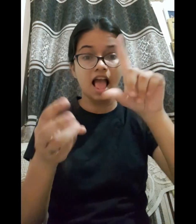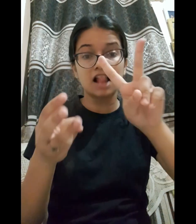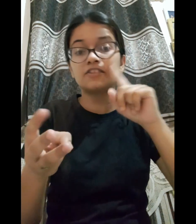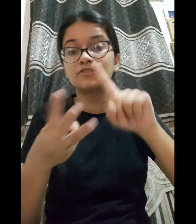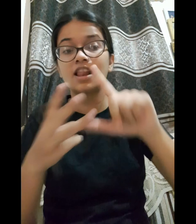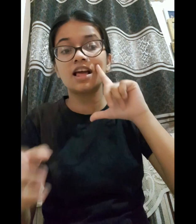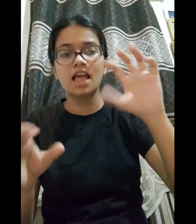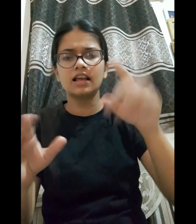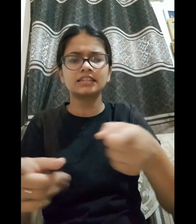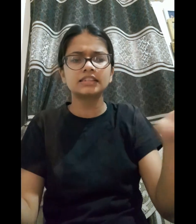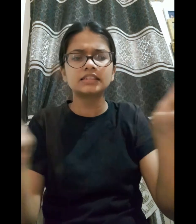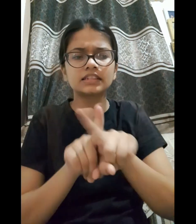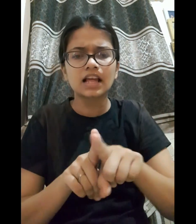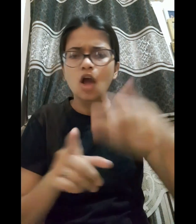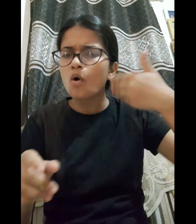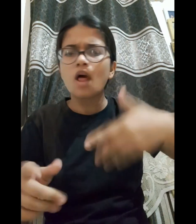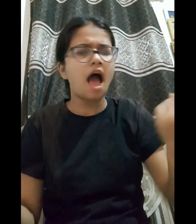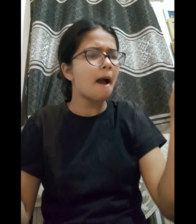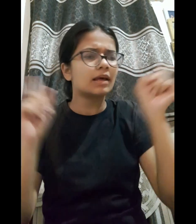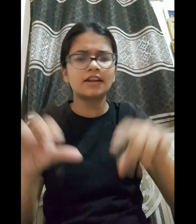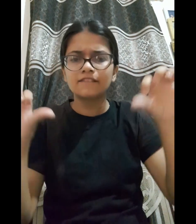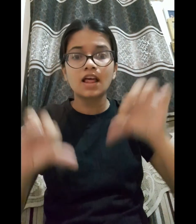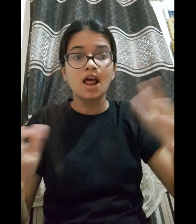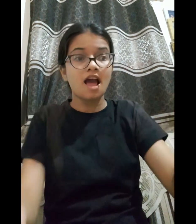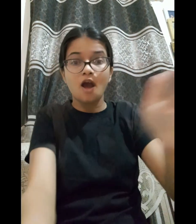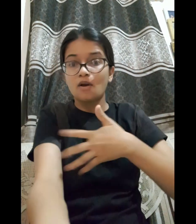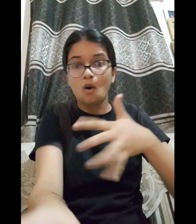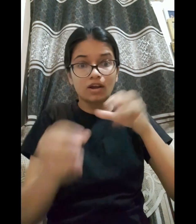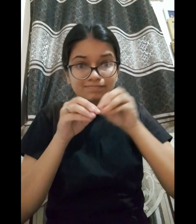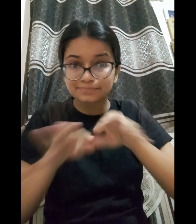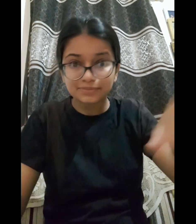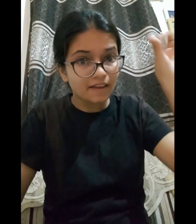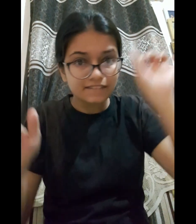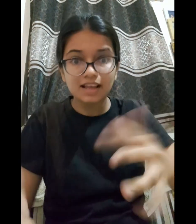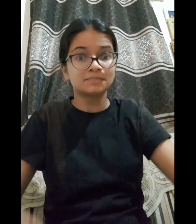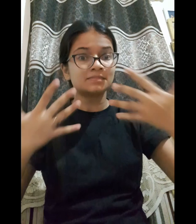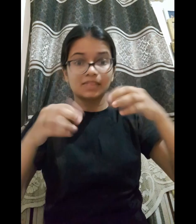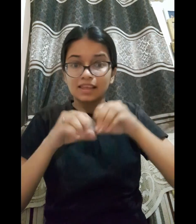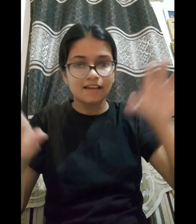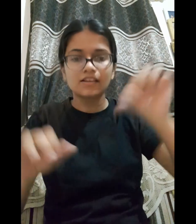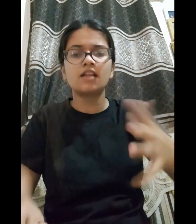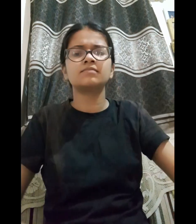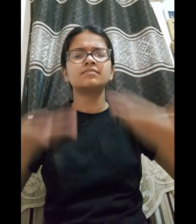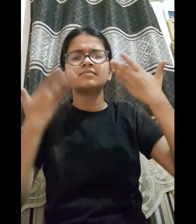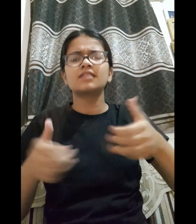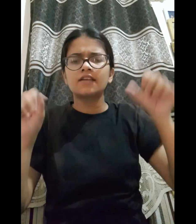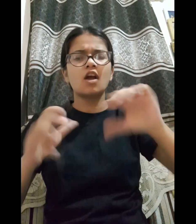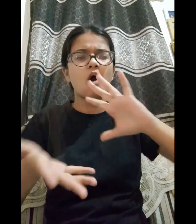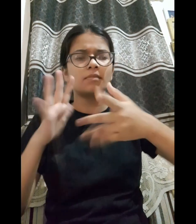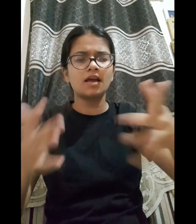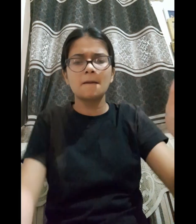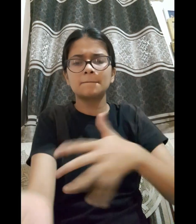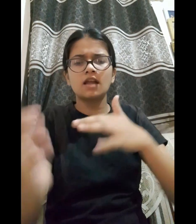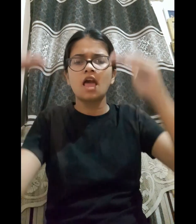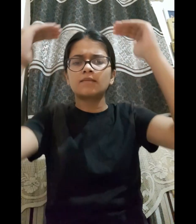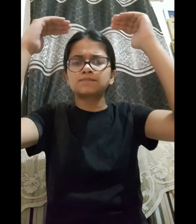is not going to happen. No blood flow, no oxygenation. No oxygenation, your saturation of oxygen in your blood keeps